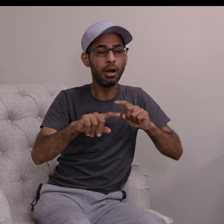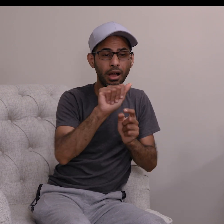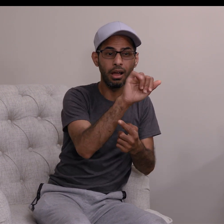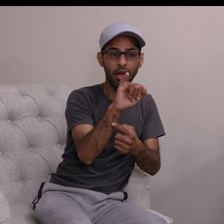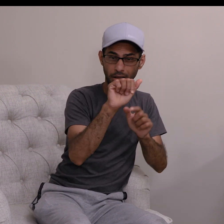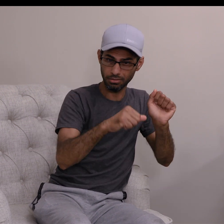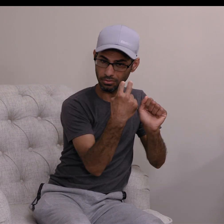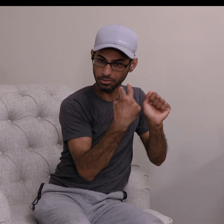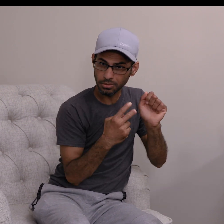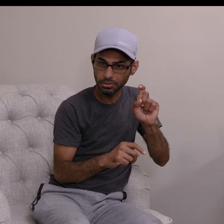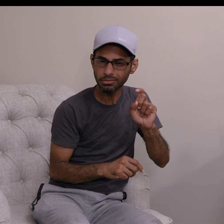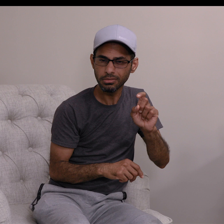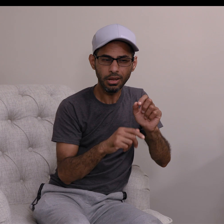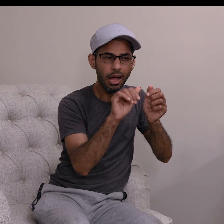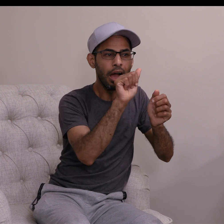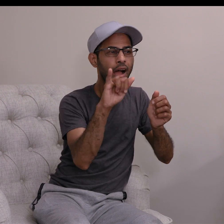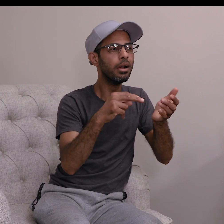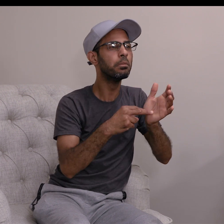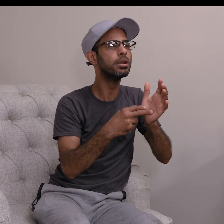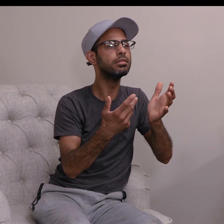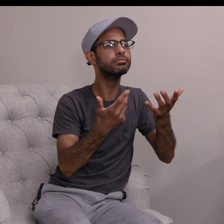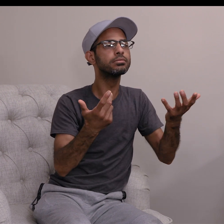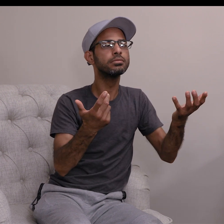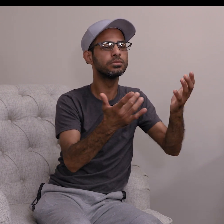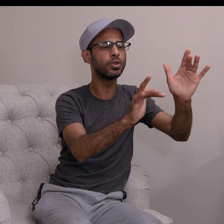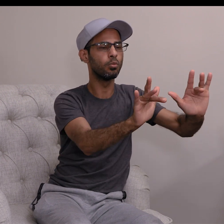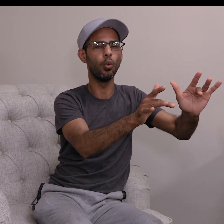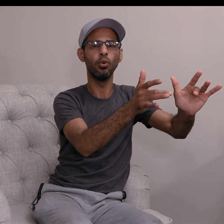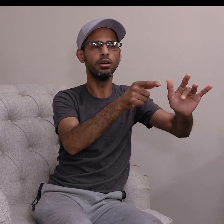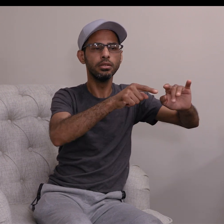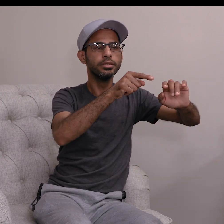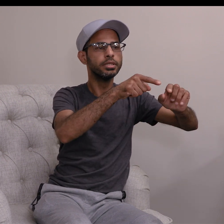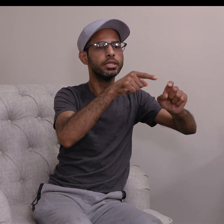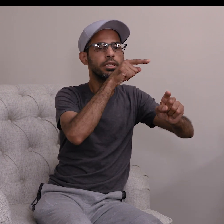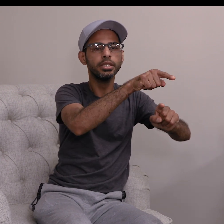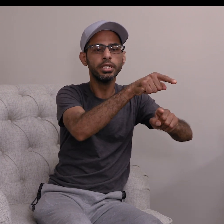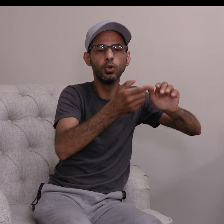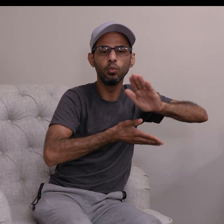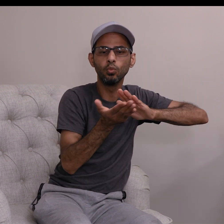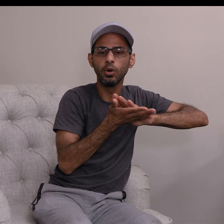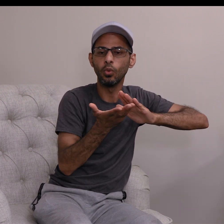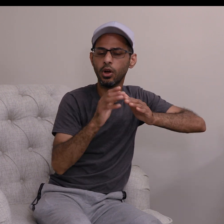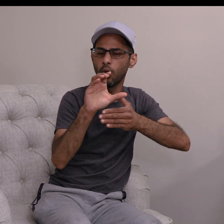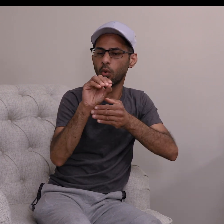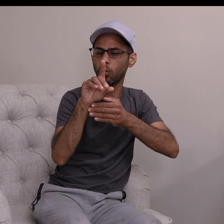whole thing all the time. AI, can it do that? No. AI is more just a computer that's